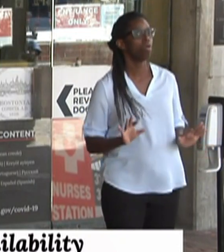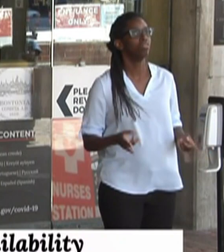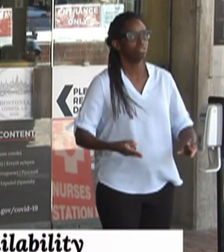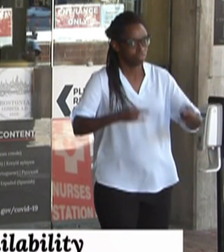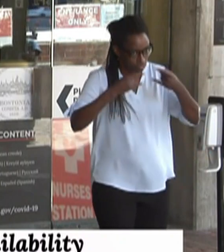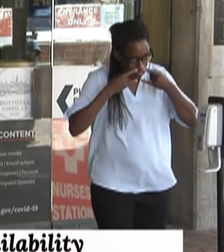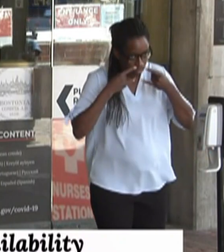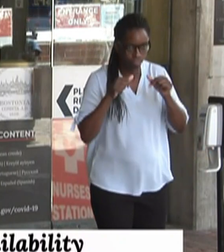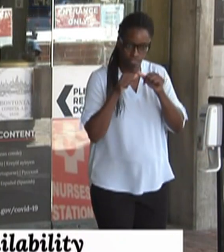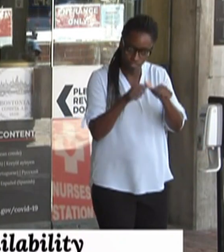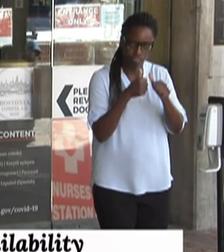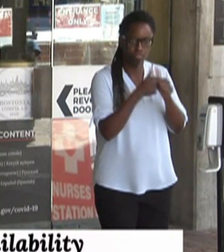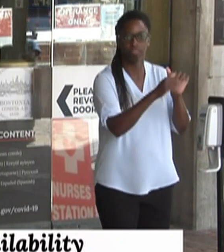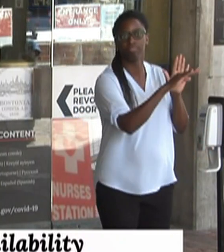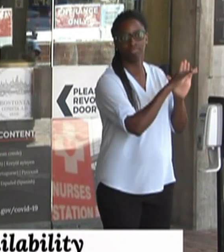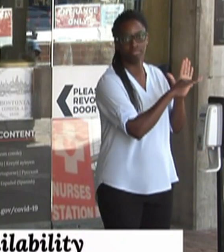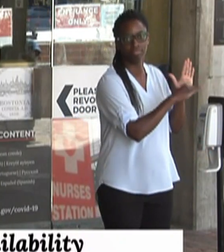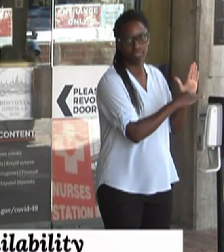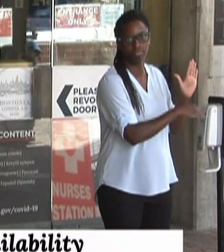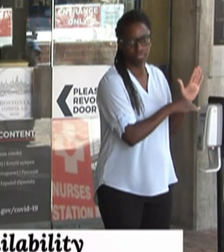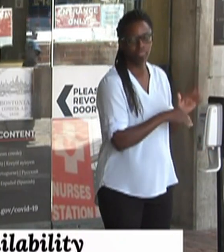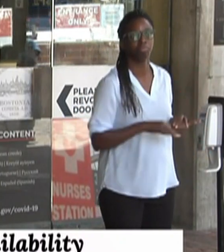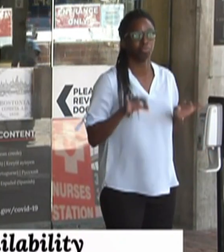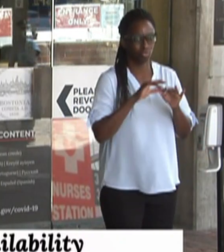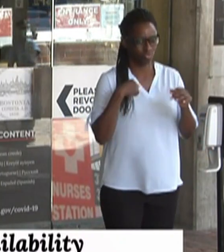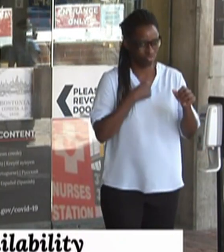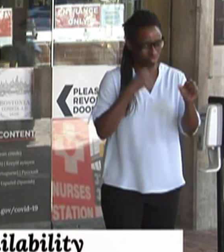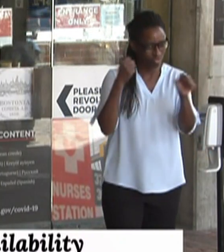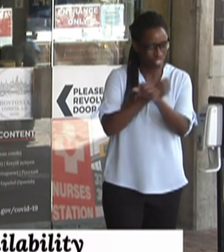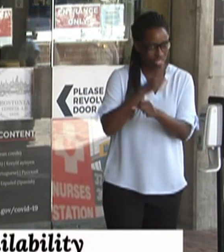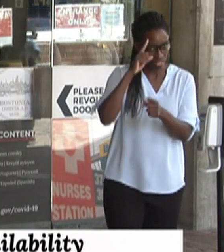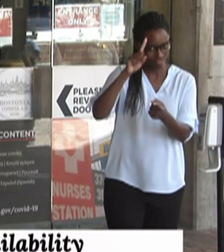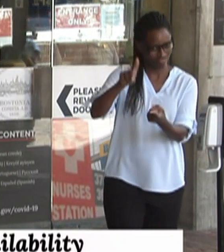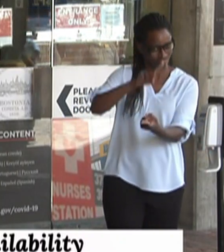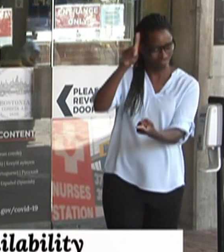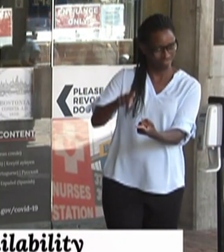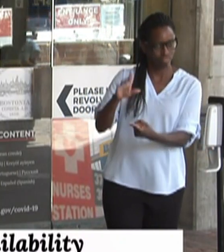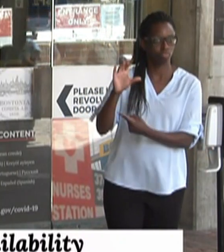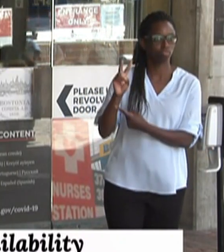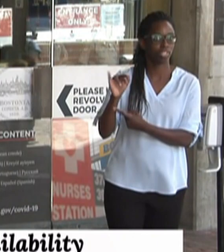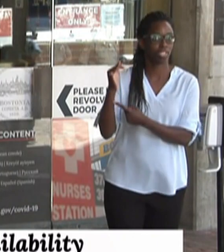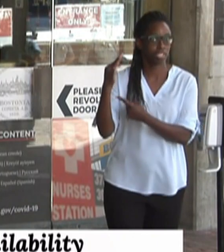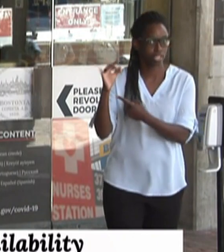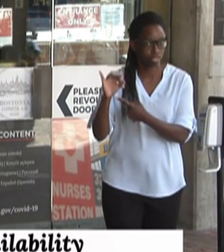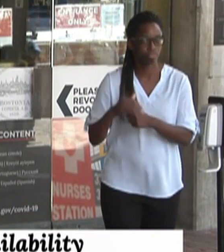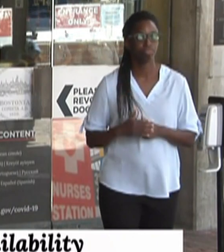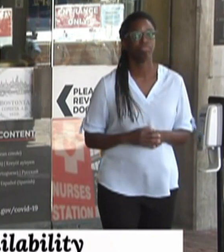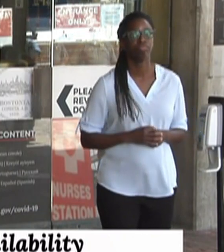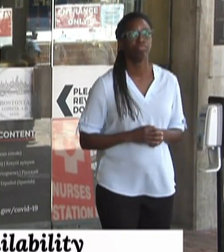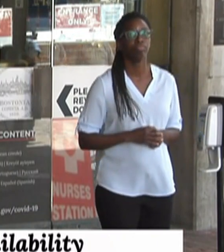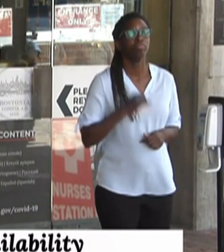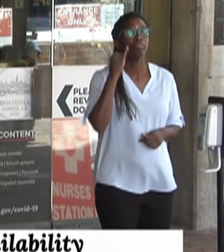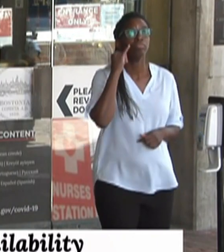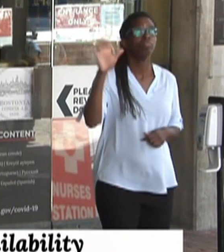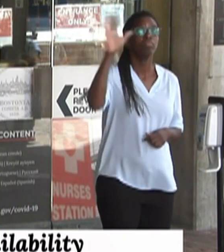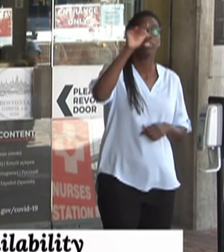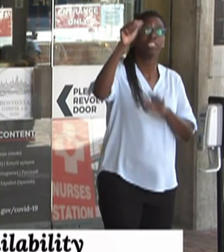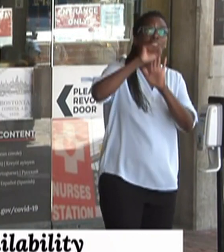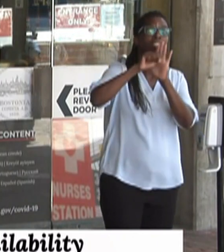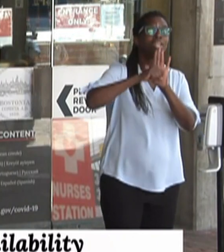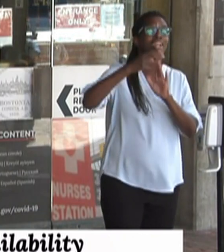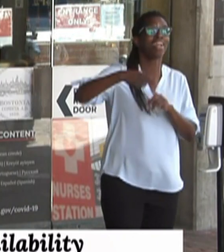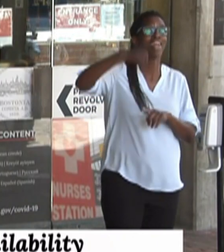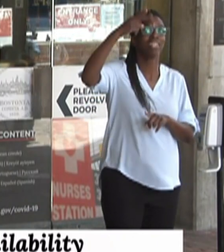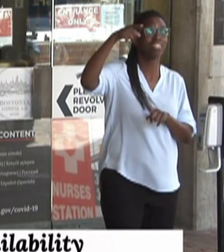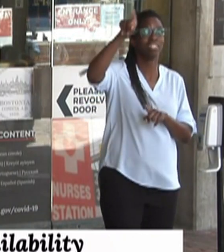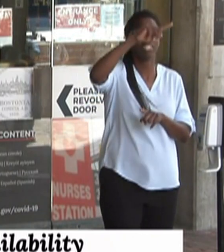students, particularly coming from out of states that the numbers are high, to familiarize yourself with our